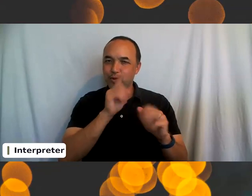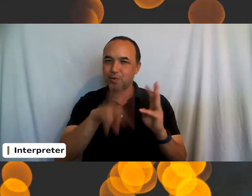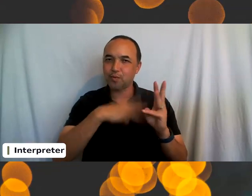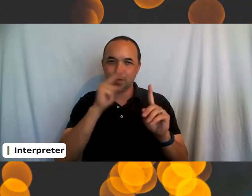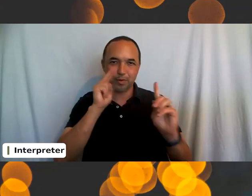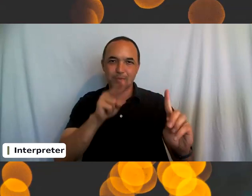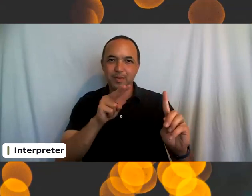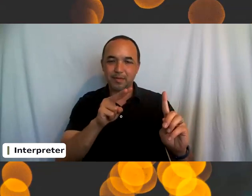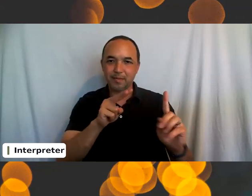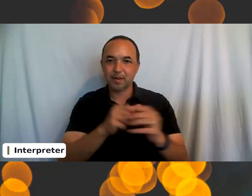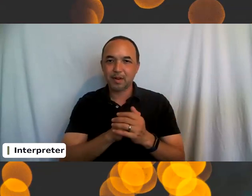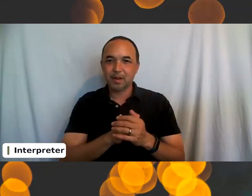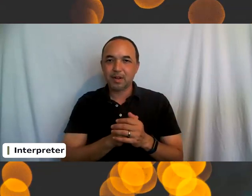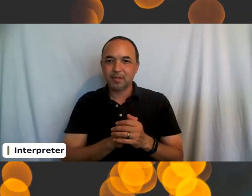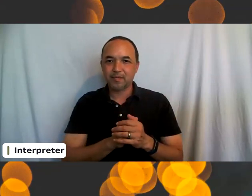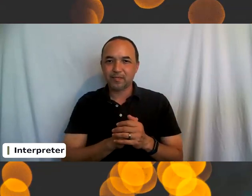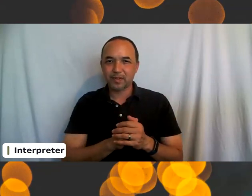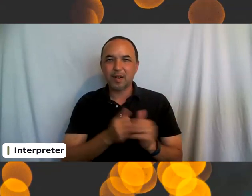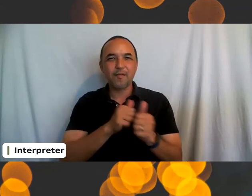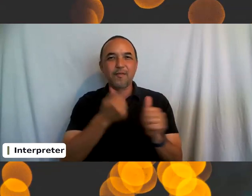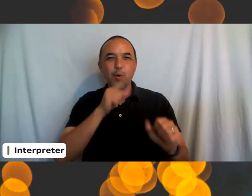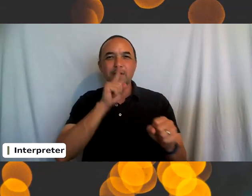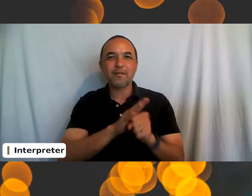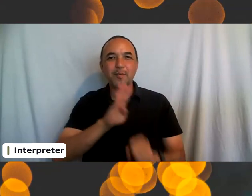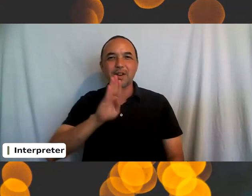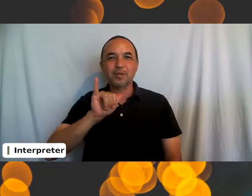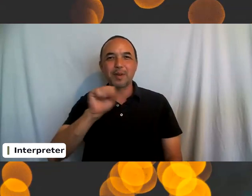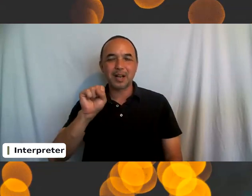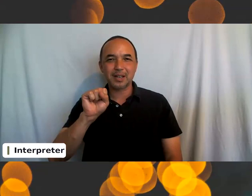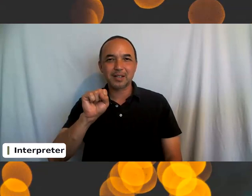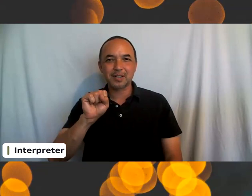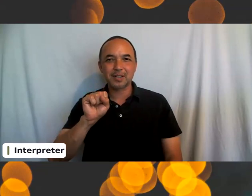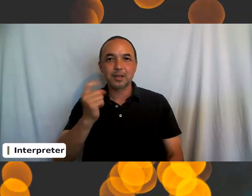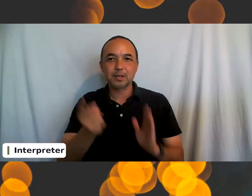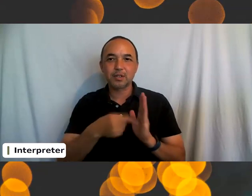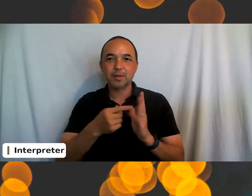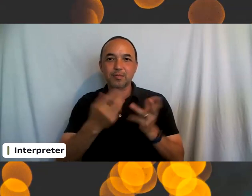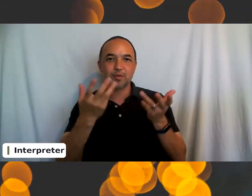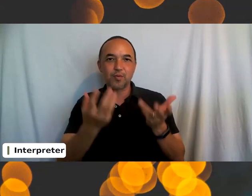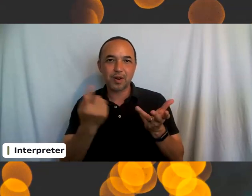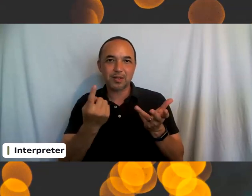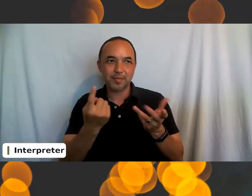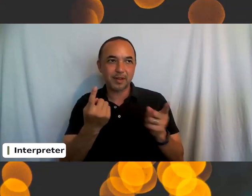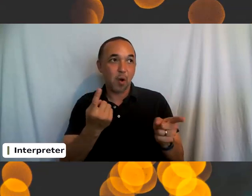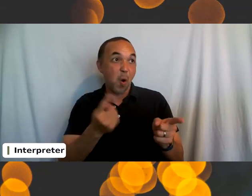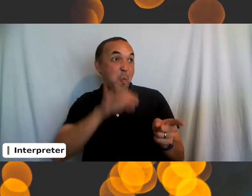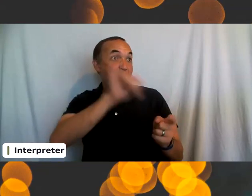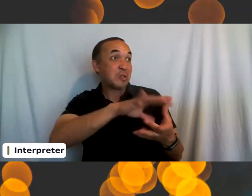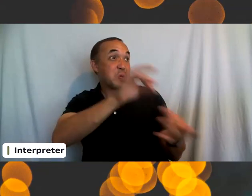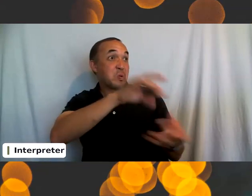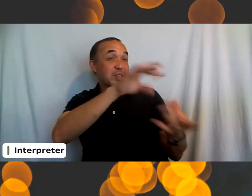can give is sometimes we want so badly something to be paranormal that we're willing to overlook other very